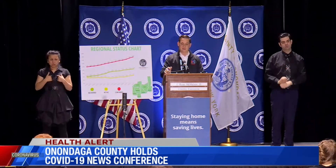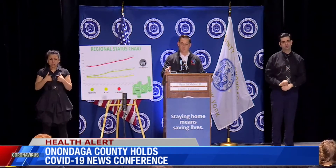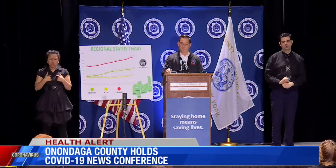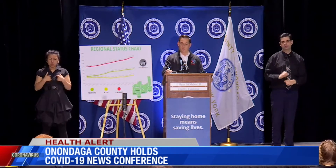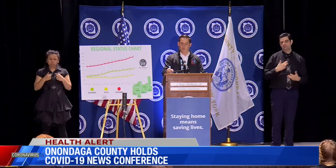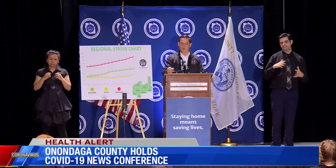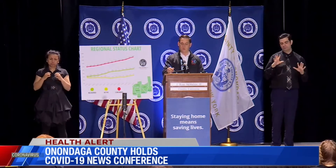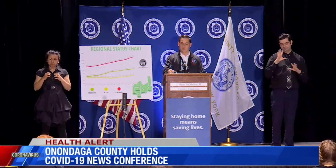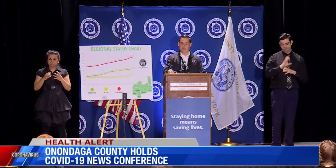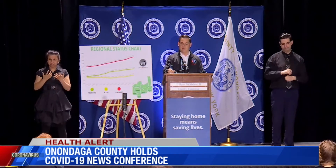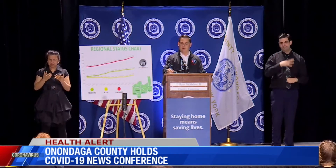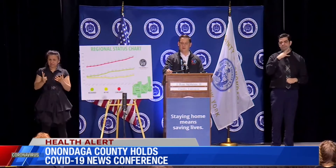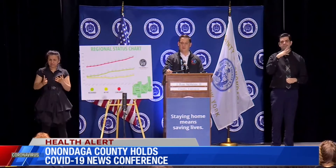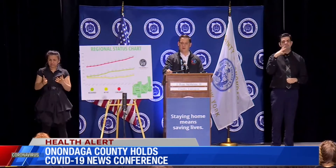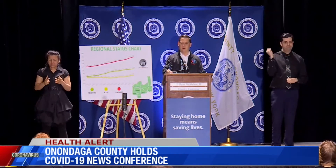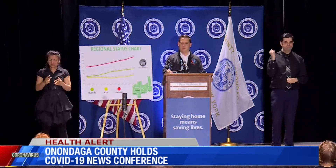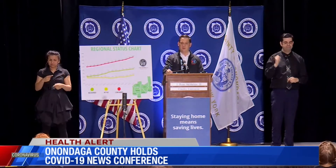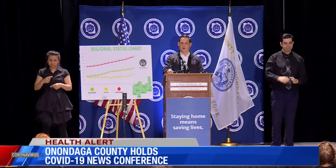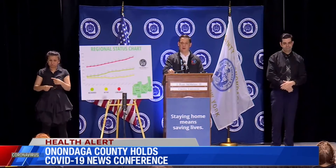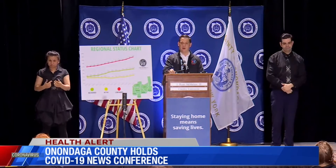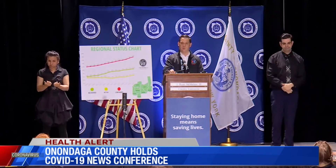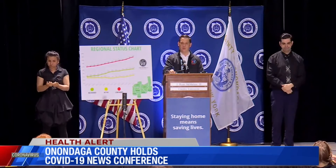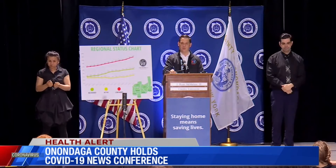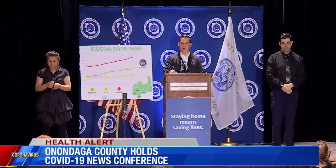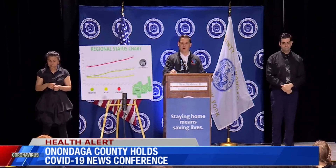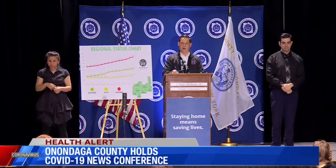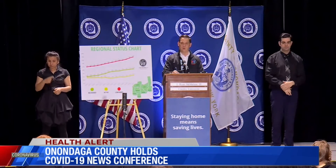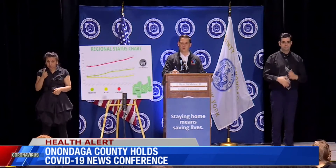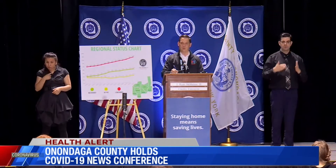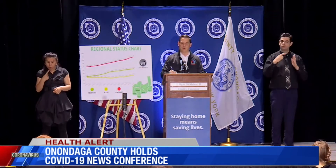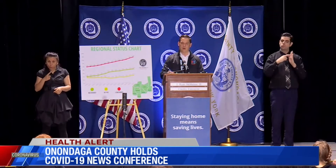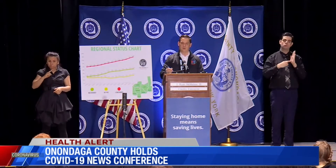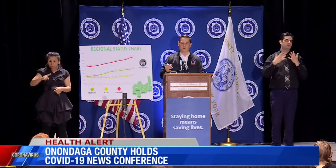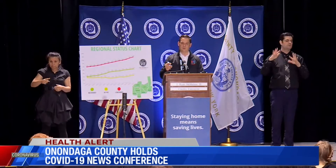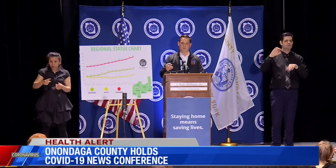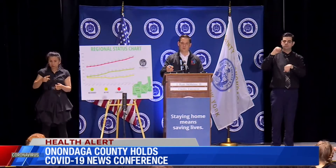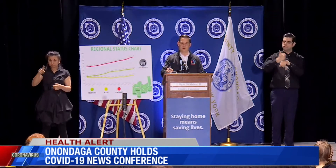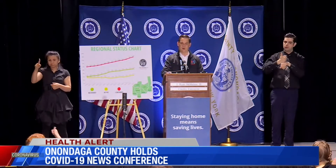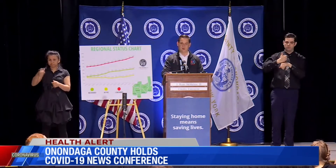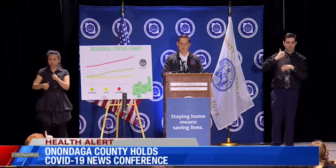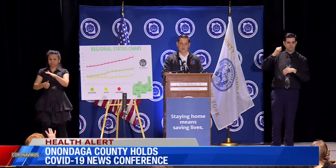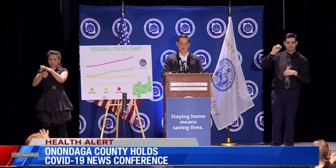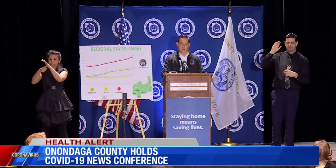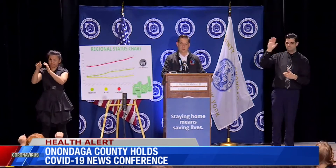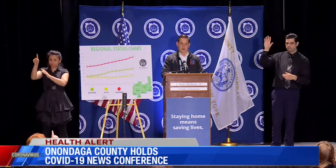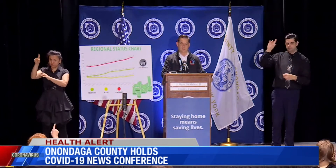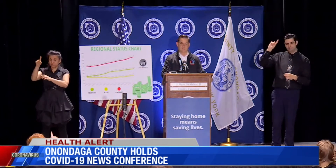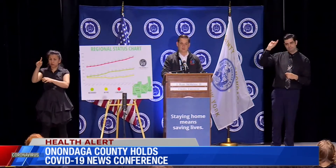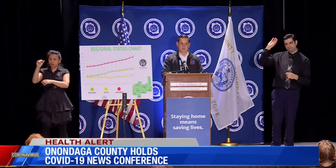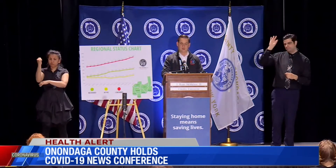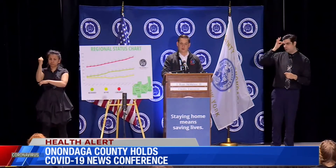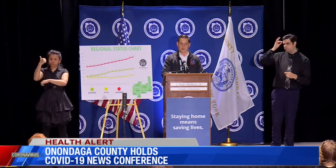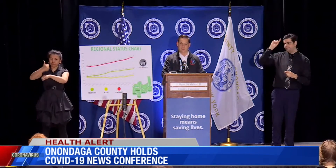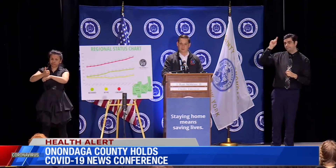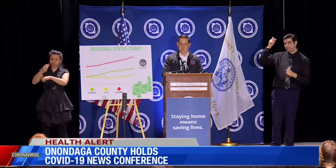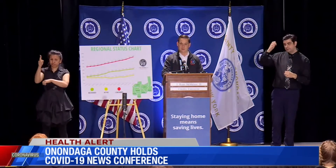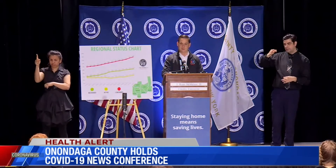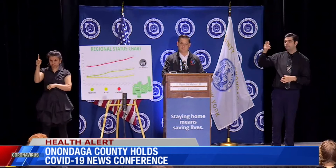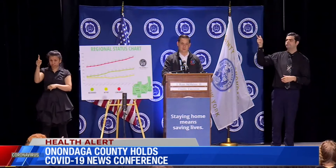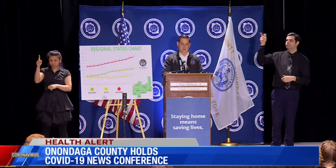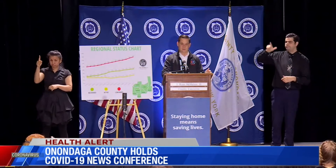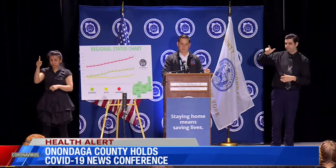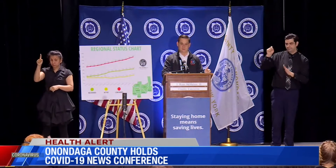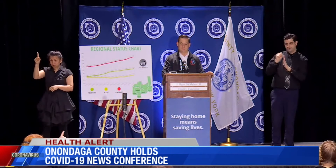that the rules were set by the federal government on restart, on who's in charge of restart. And the governor